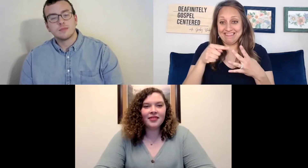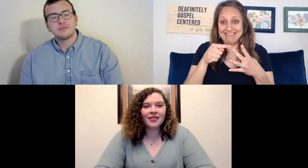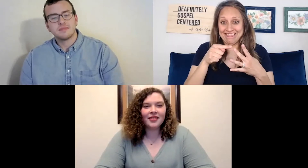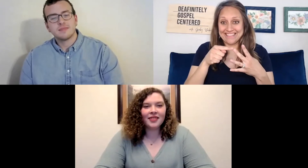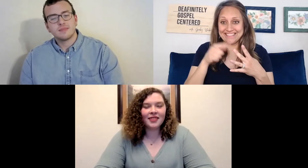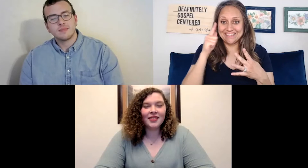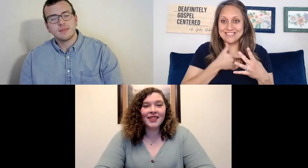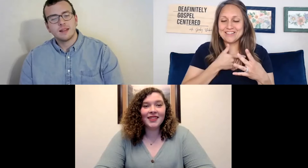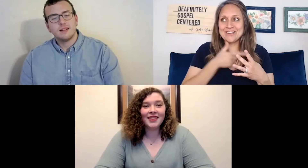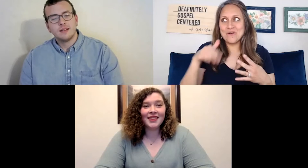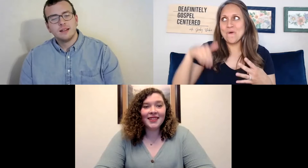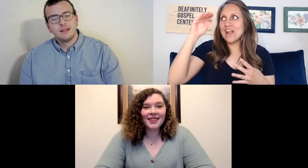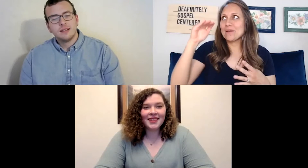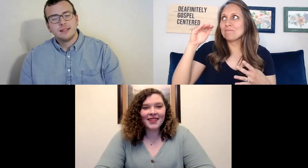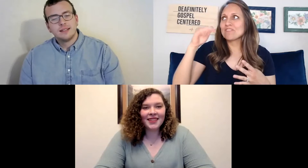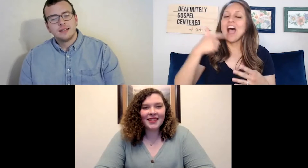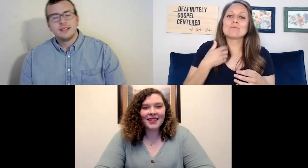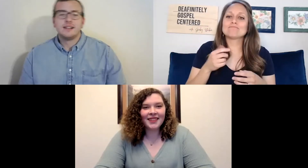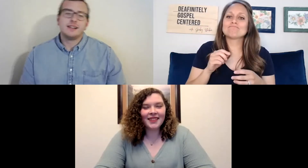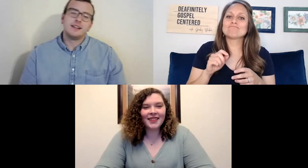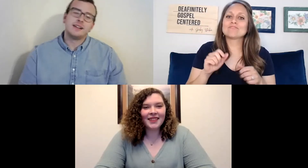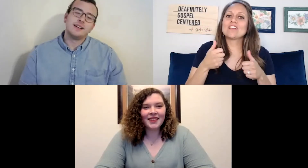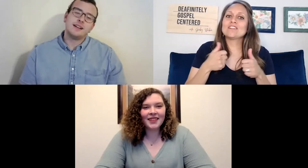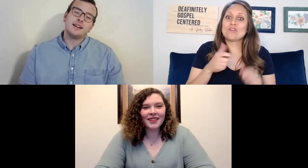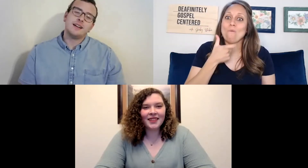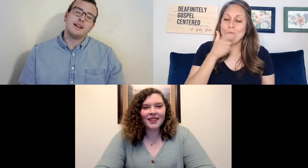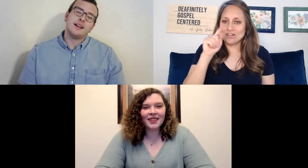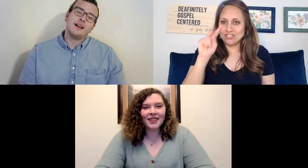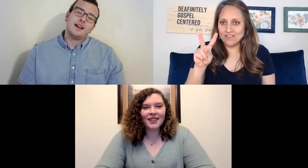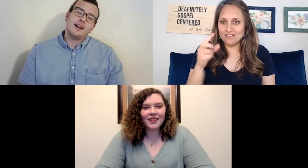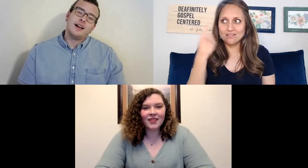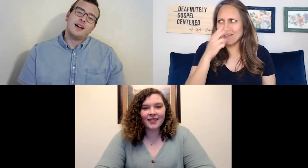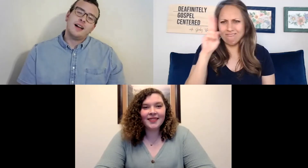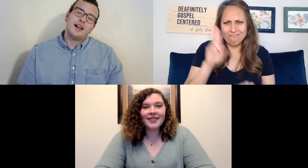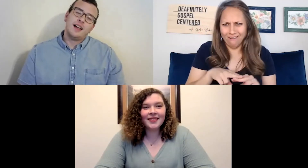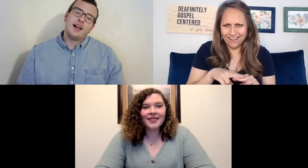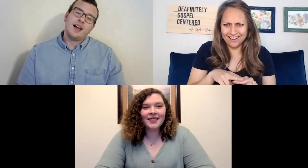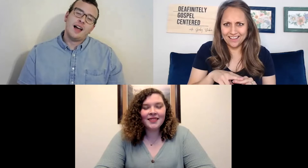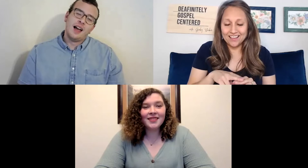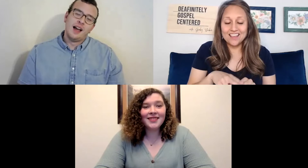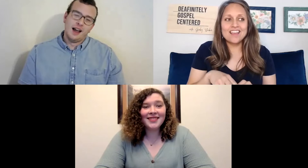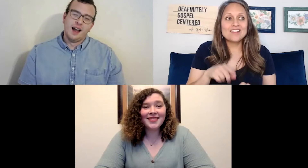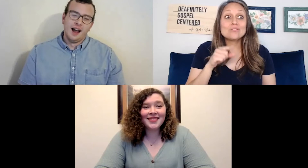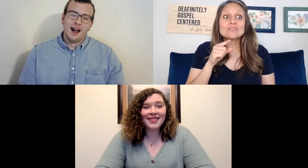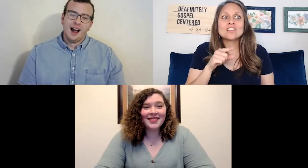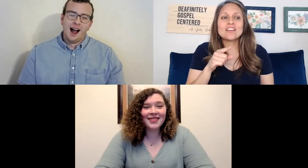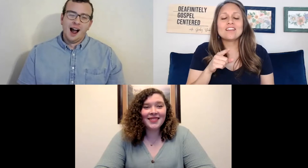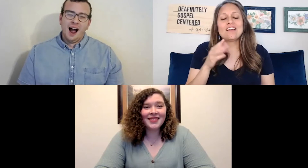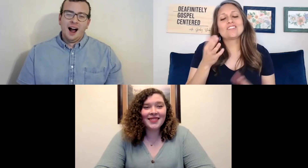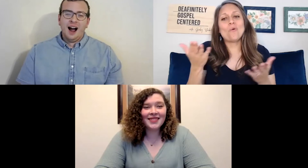another brother and a younger sister. So growing up, I would try to watch something fun, on